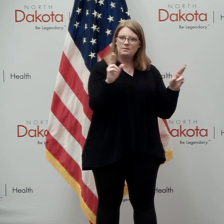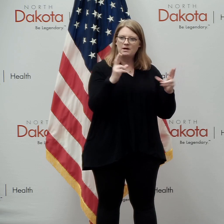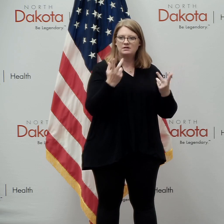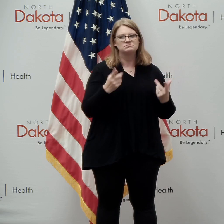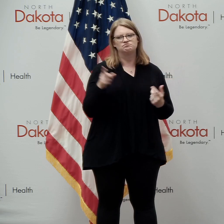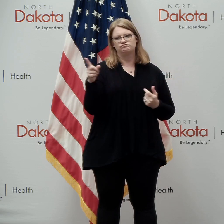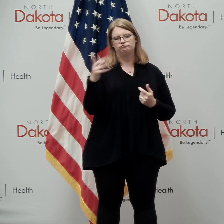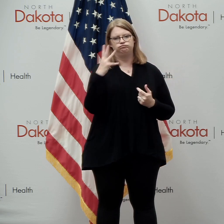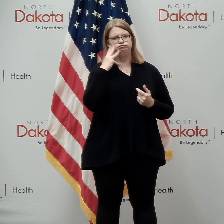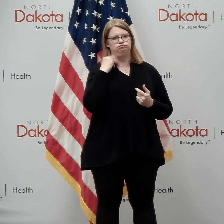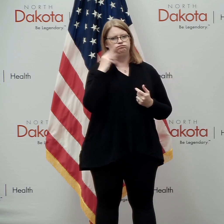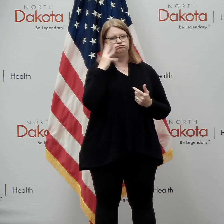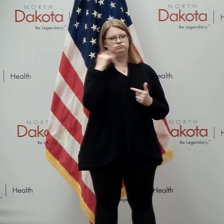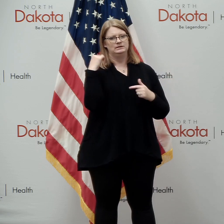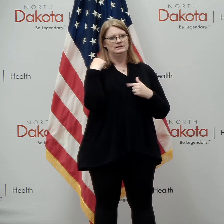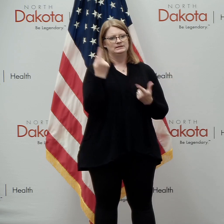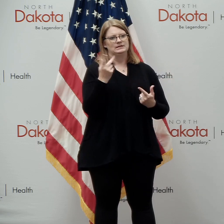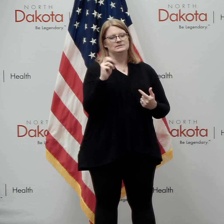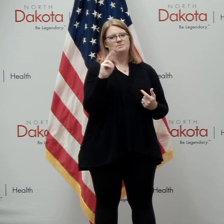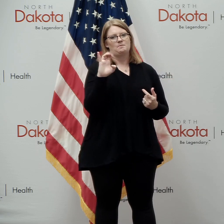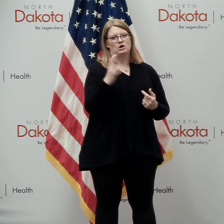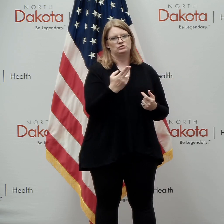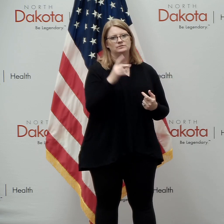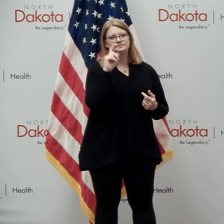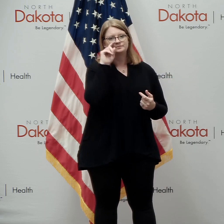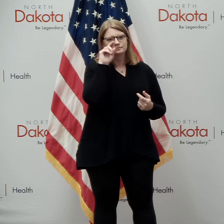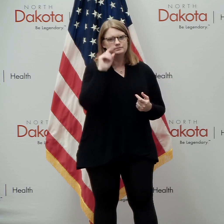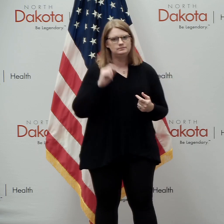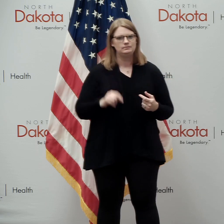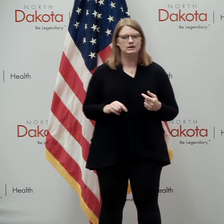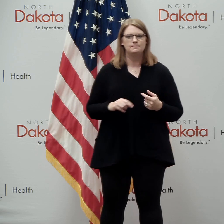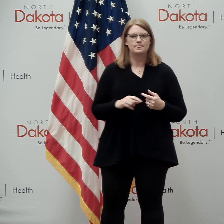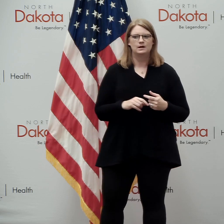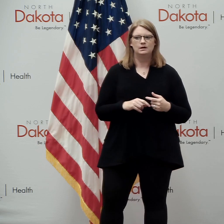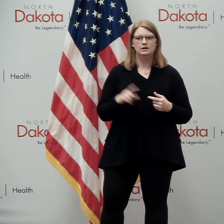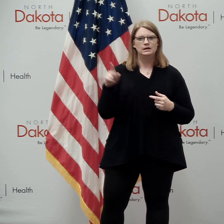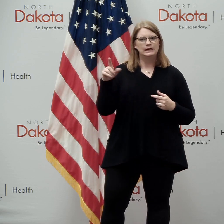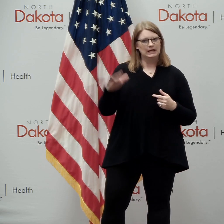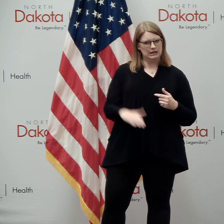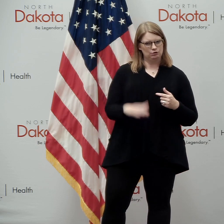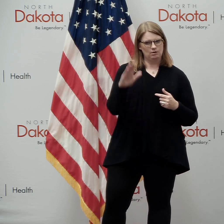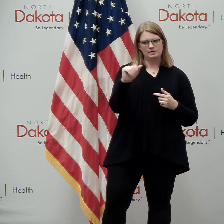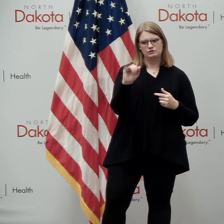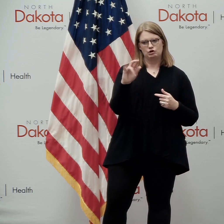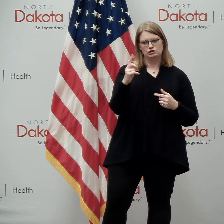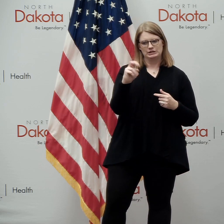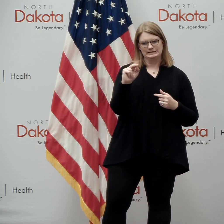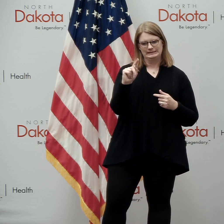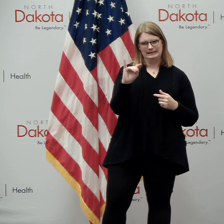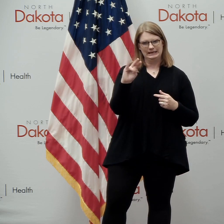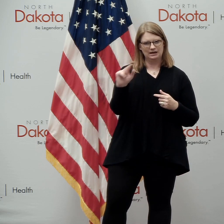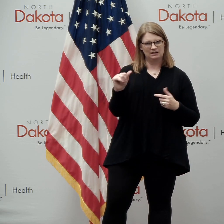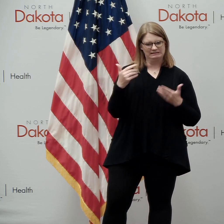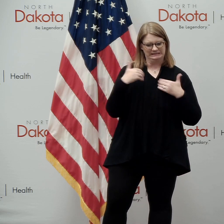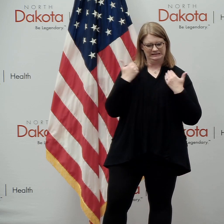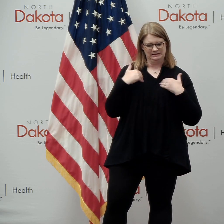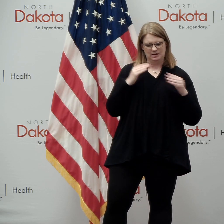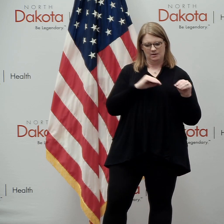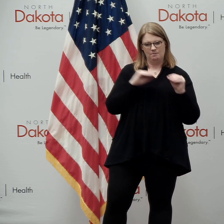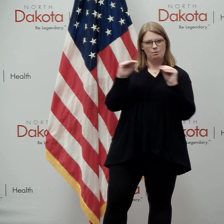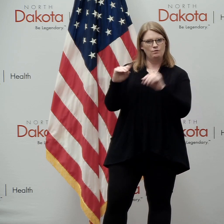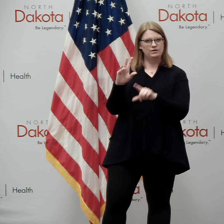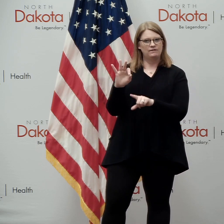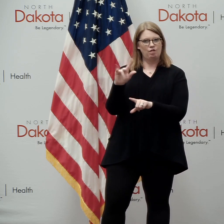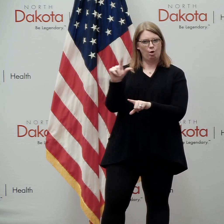on the front lines since March when it happened. He grew up in Argentina as a very young boy, moved to Florida when he